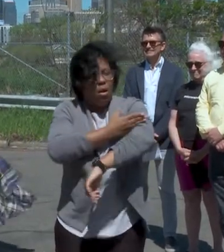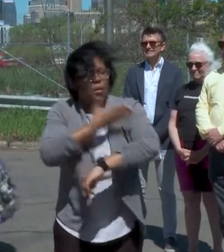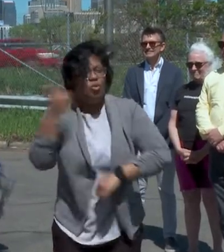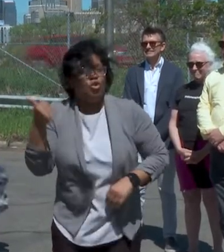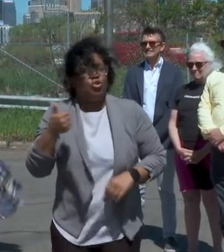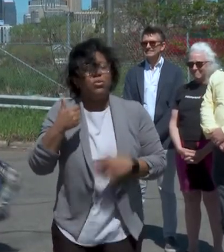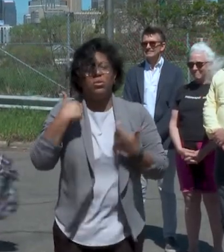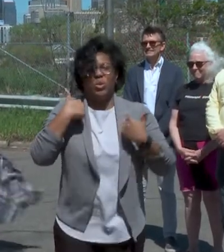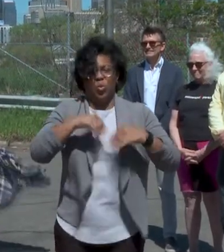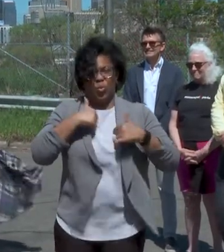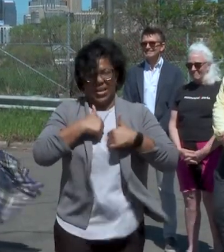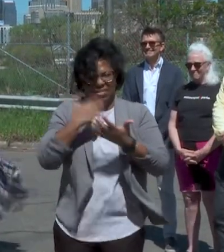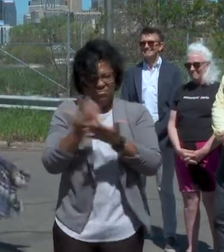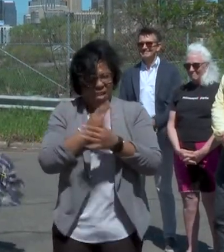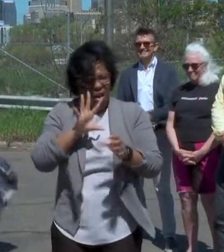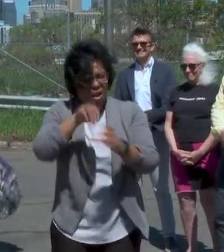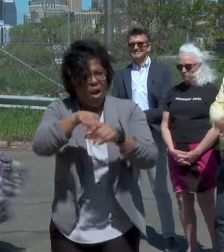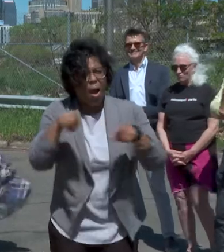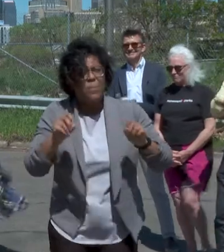opportunity, so thank you.